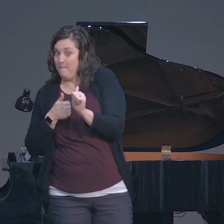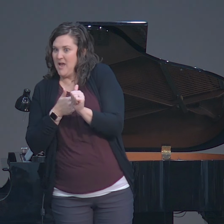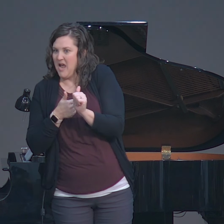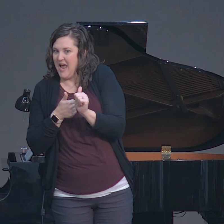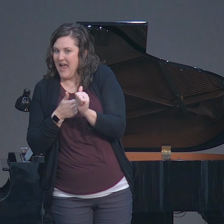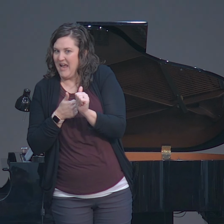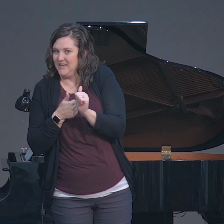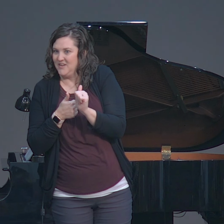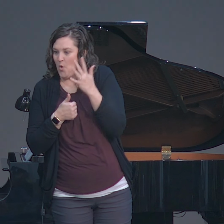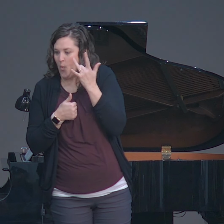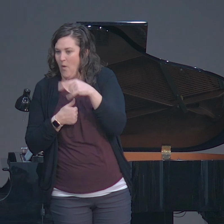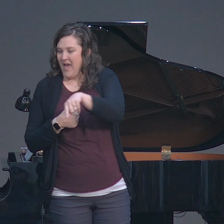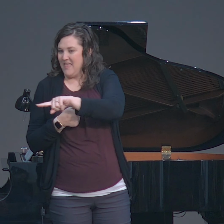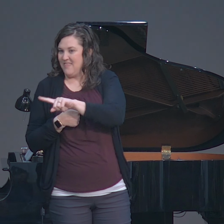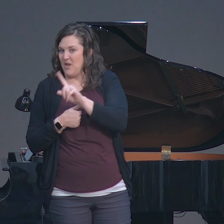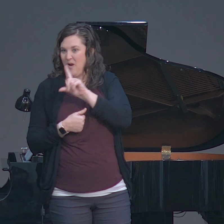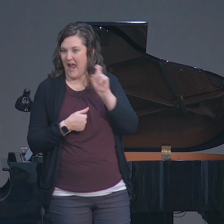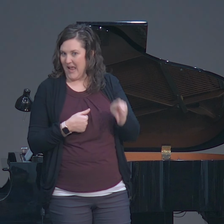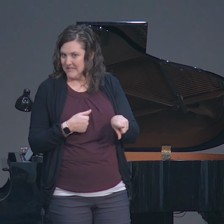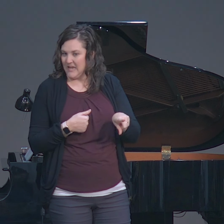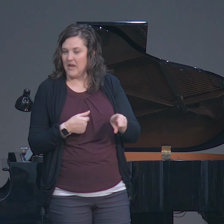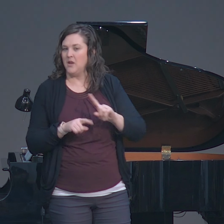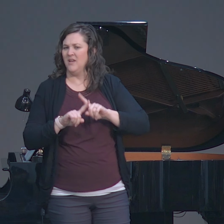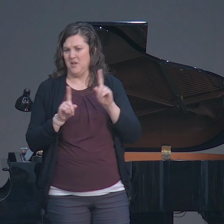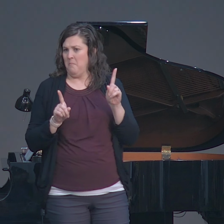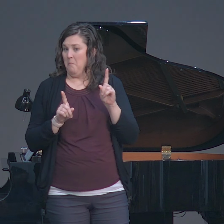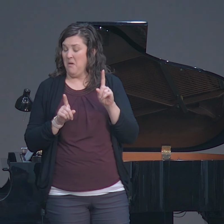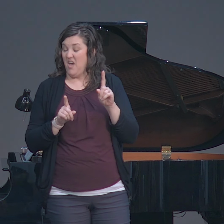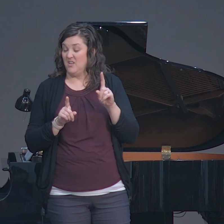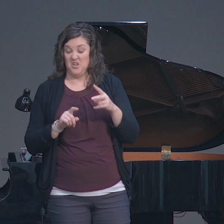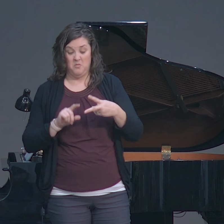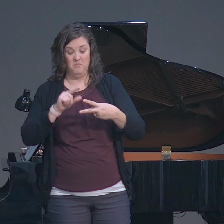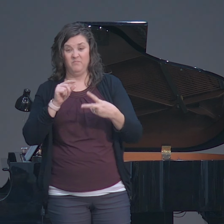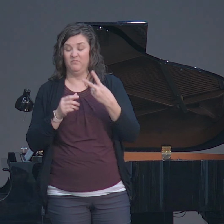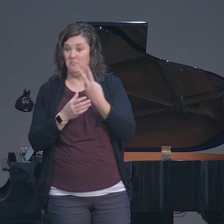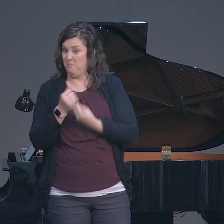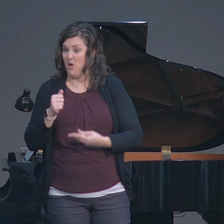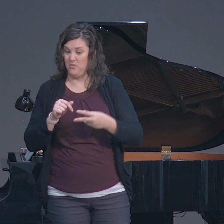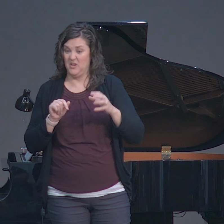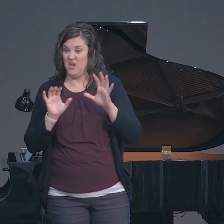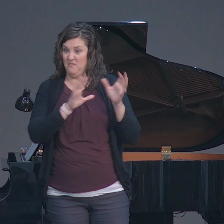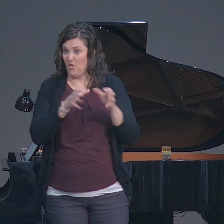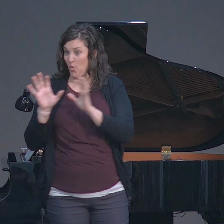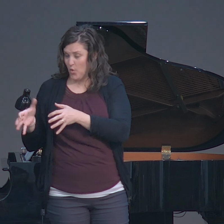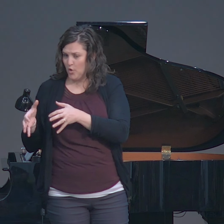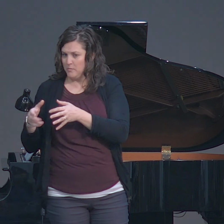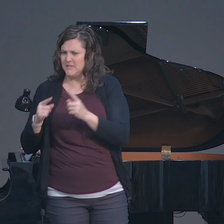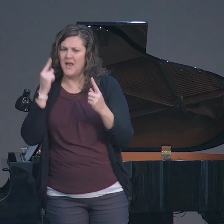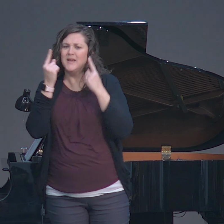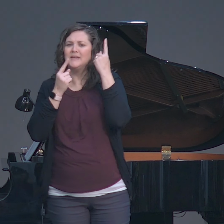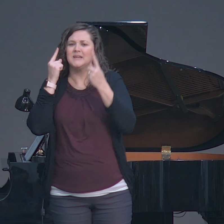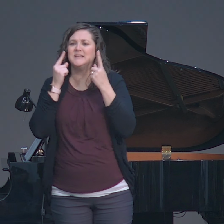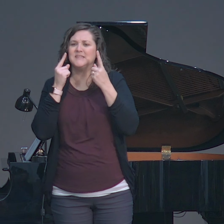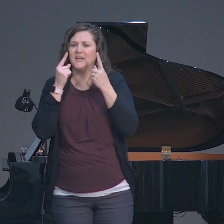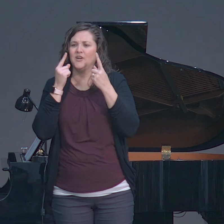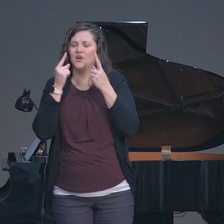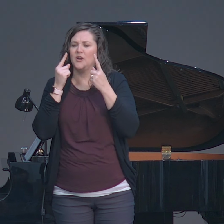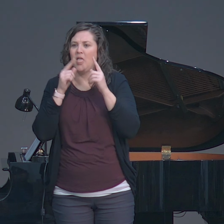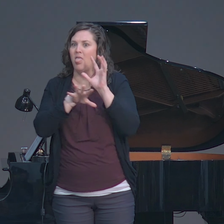of this question, but at the very least, both of these groups considered the ritual of